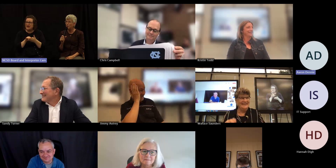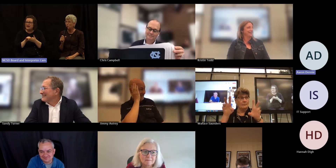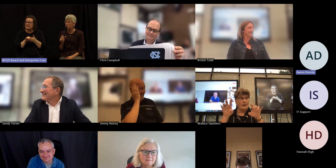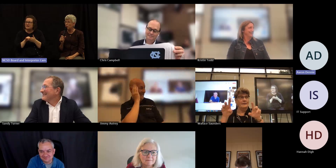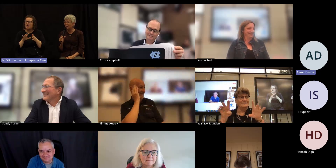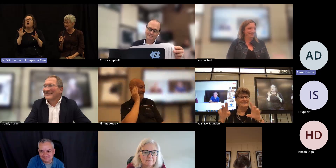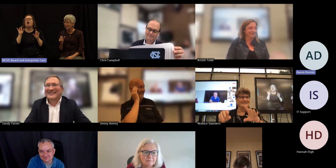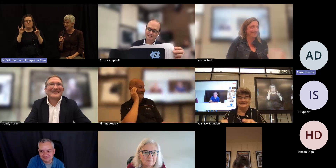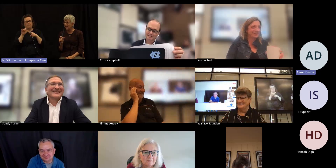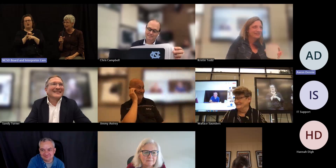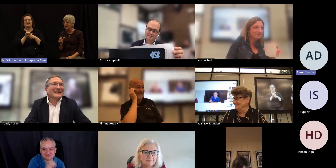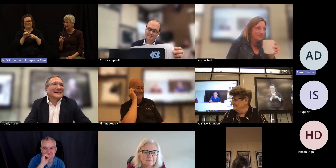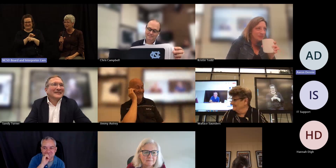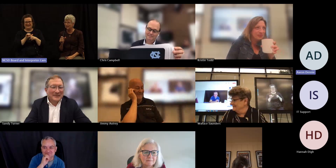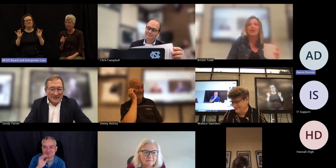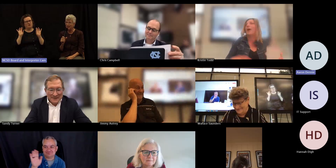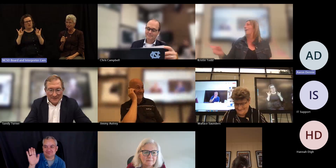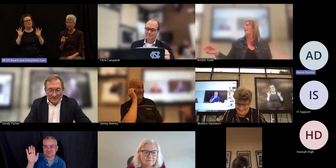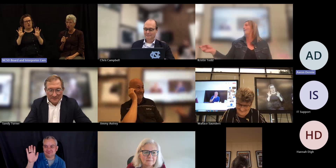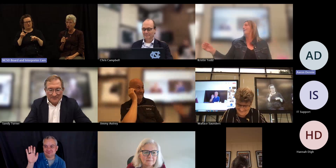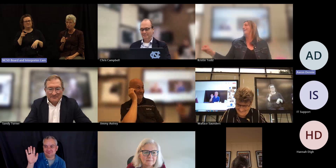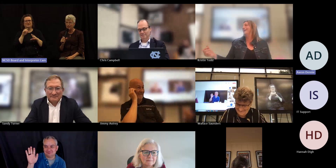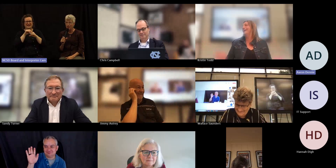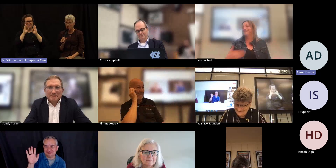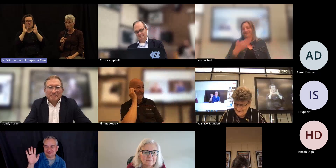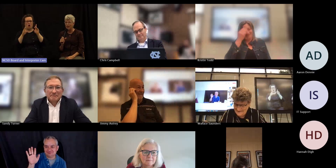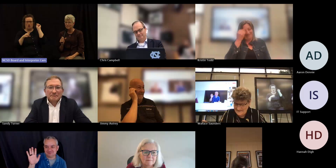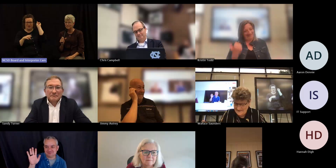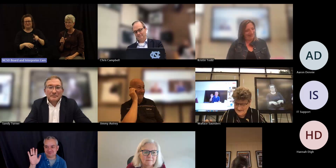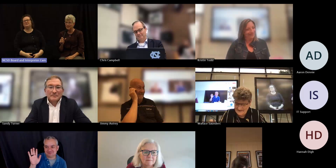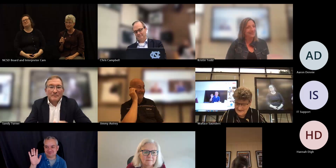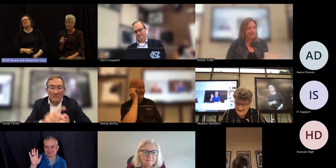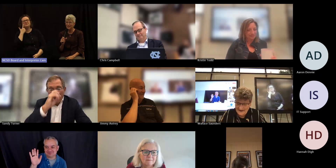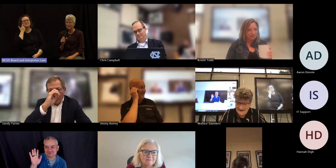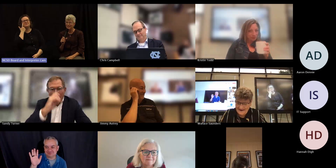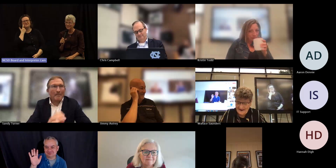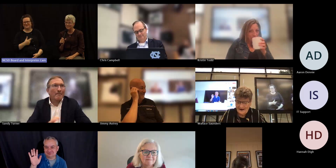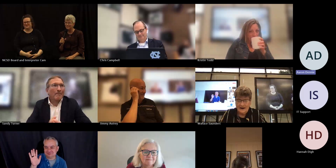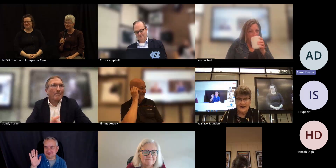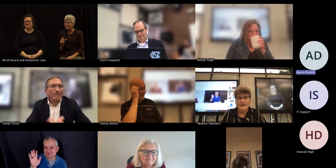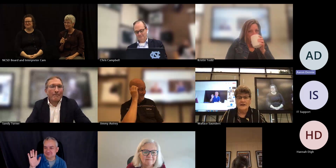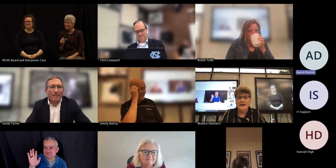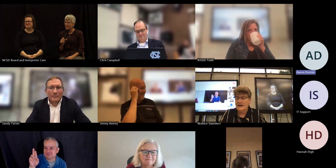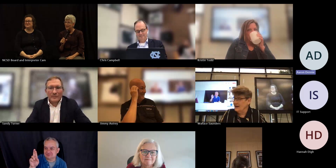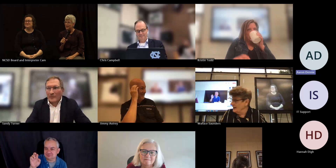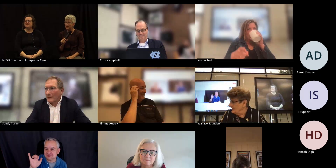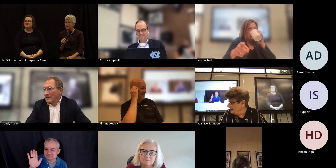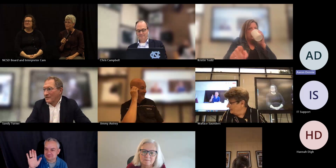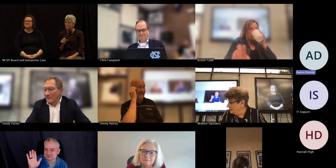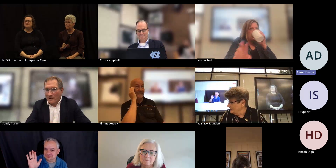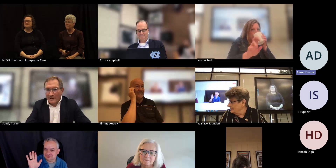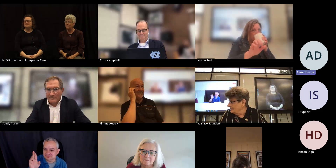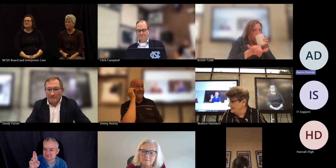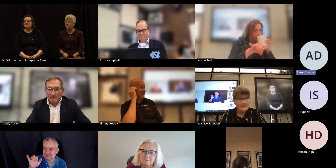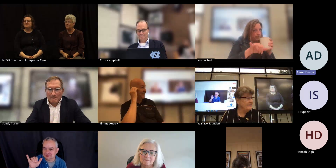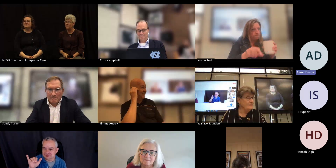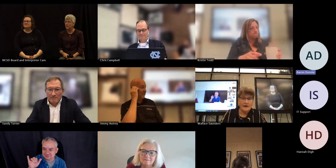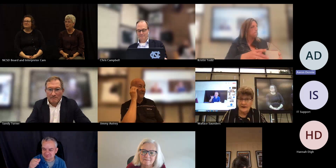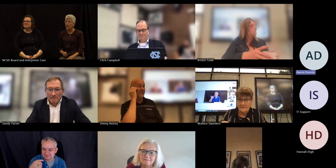So Jimmy was Volleyball. practicing that in the hallway. Uh, Question from